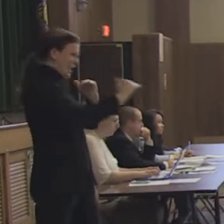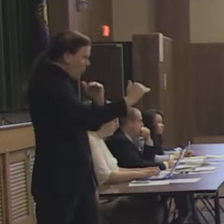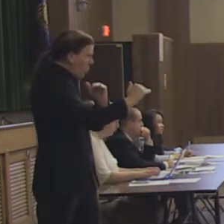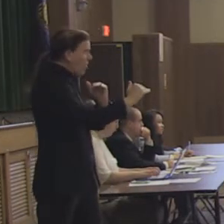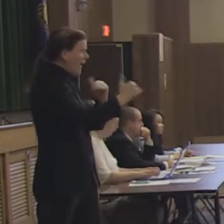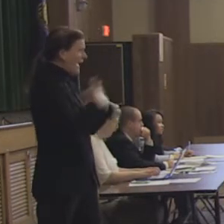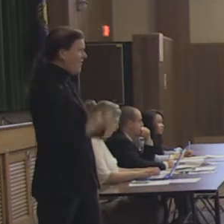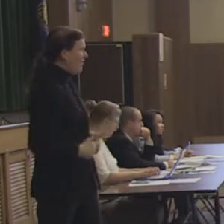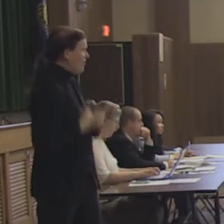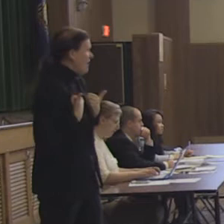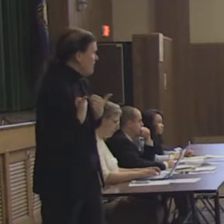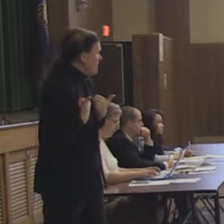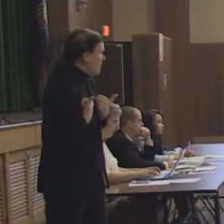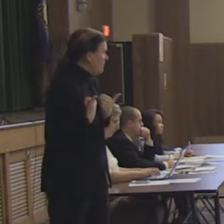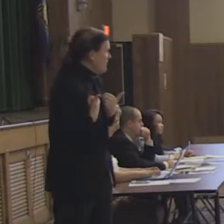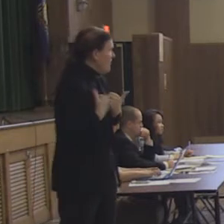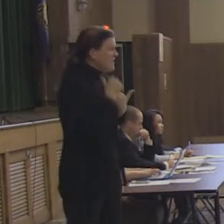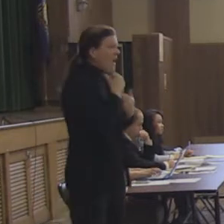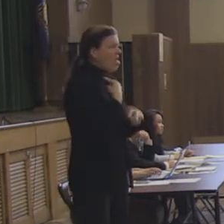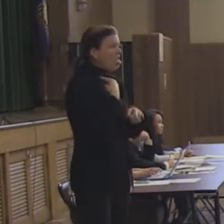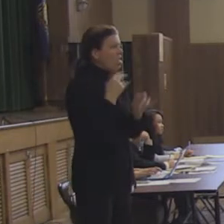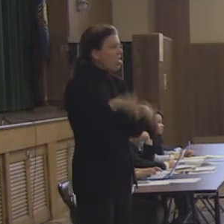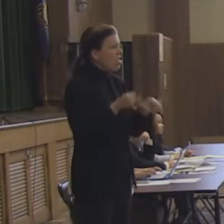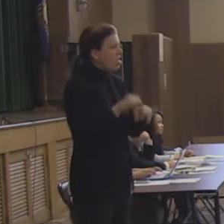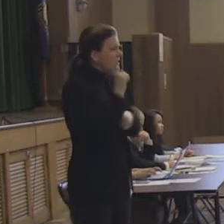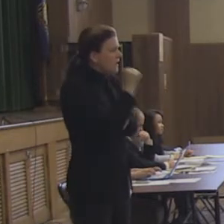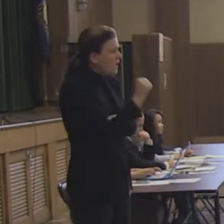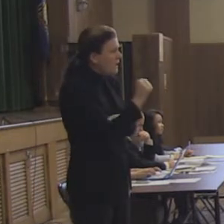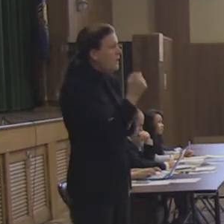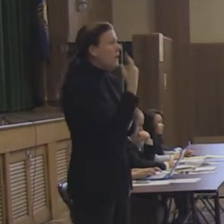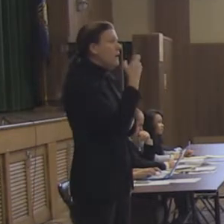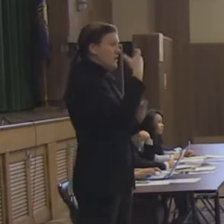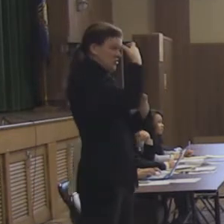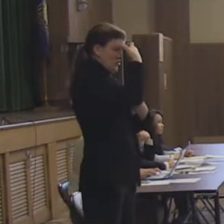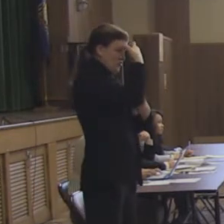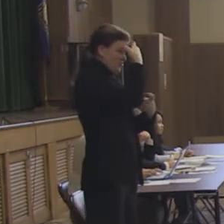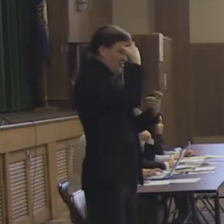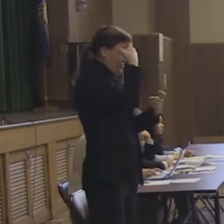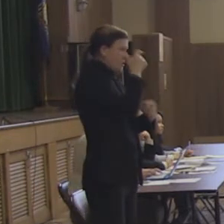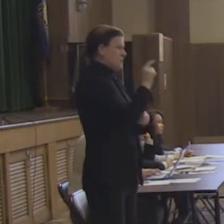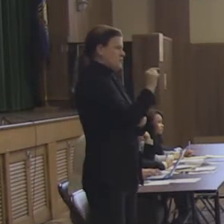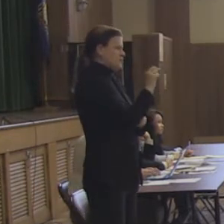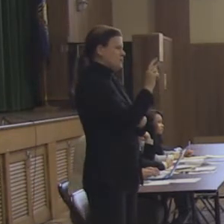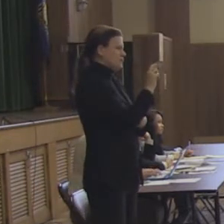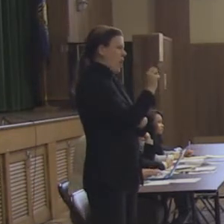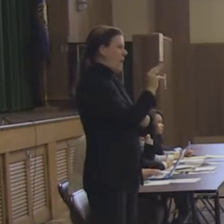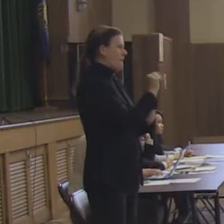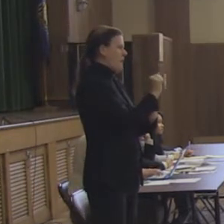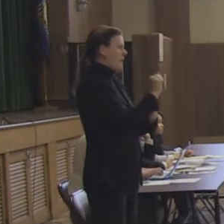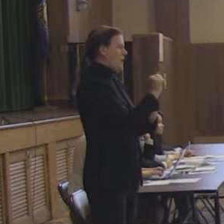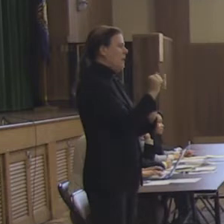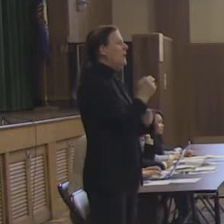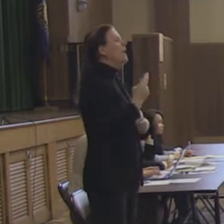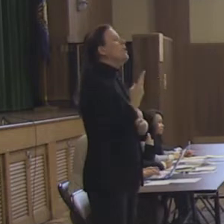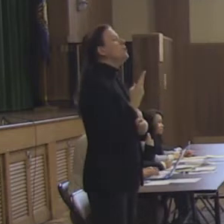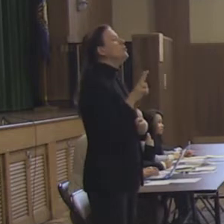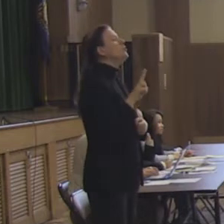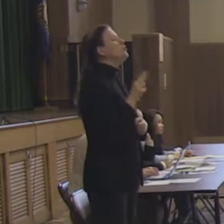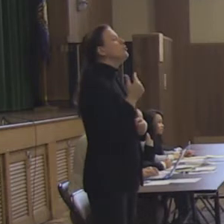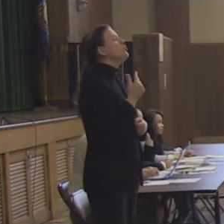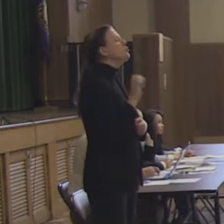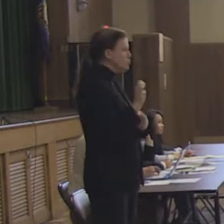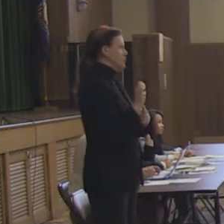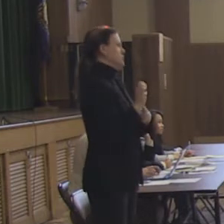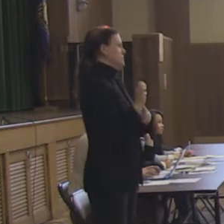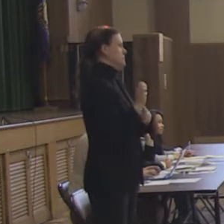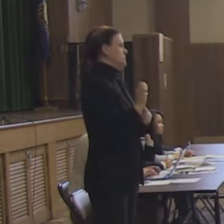lives. The other thing I would talk about is that trauma is huge in the lives and in the